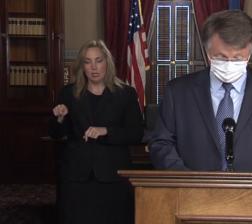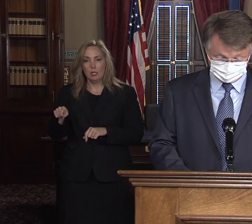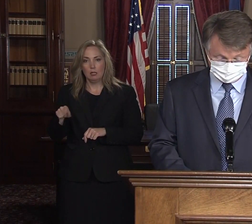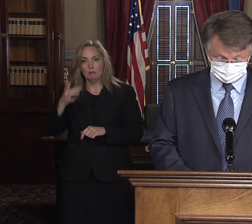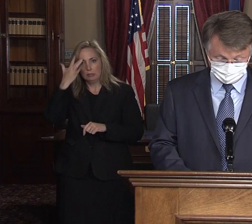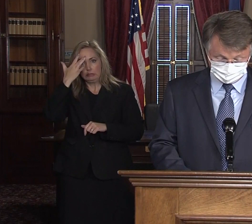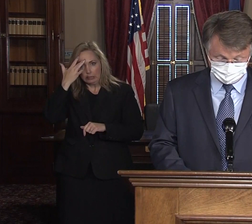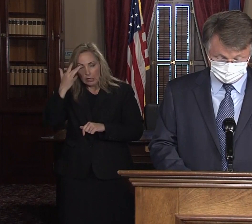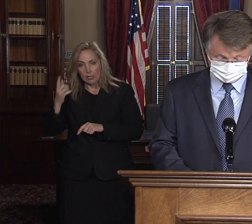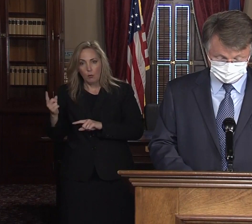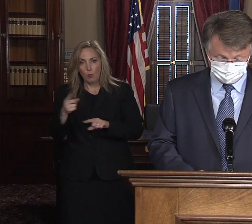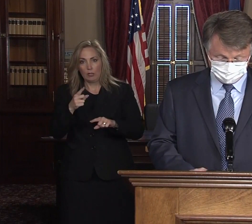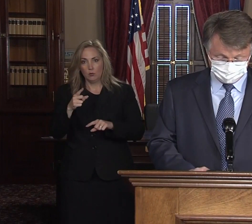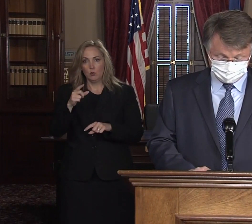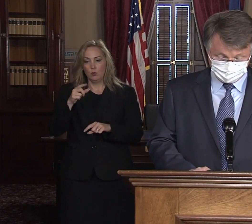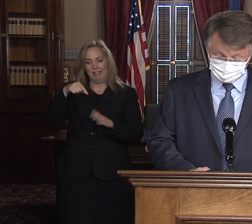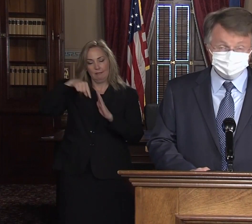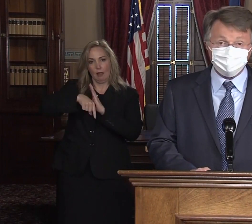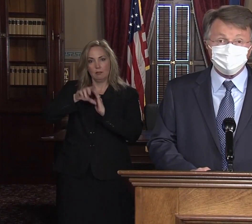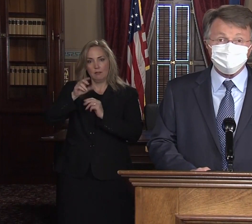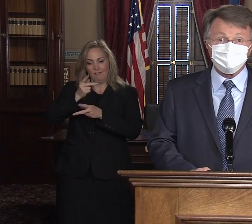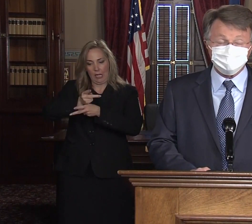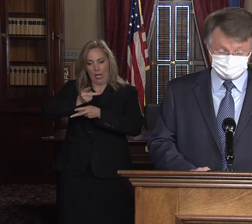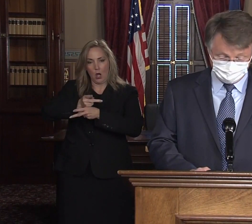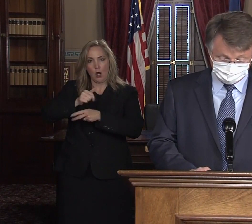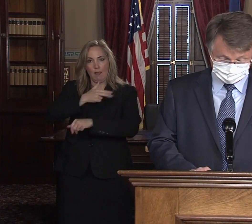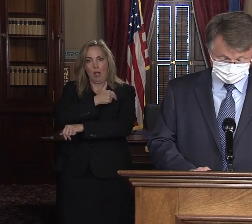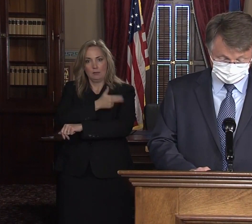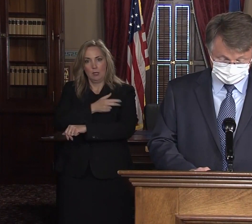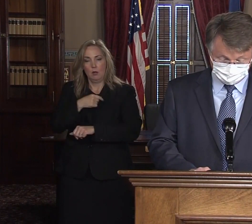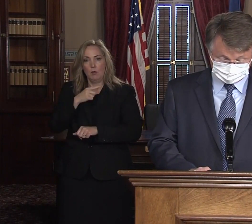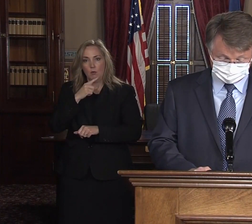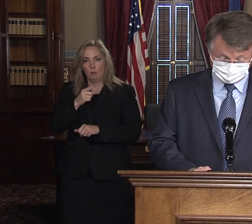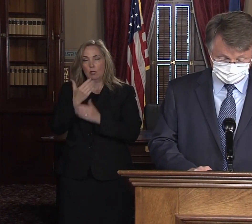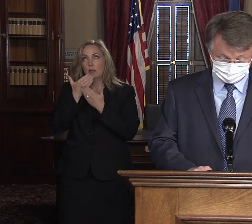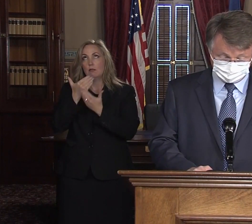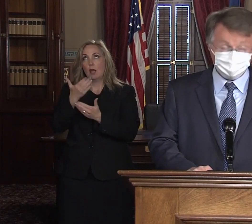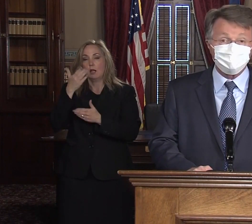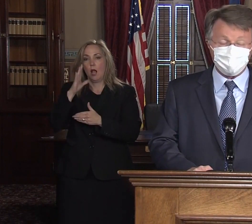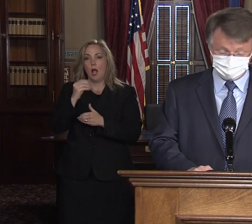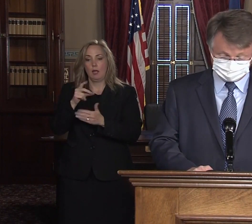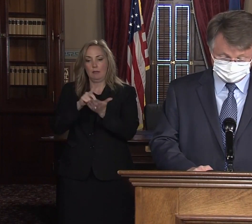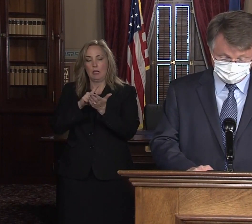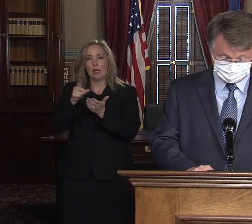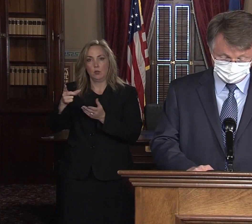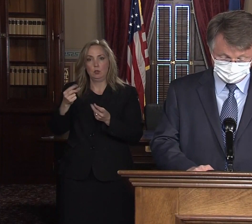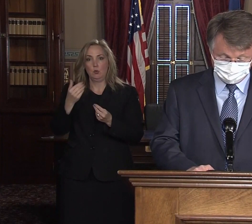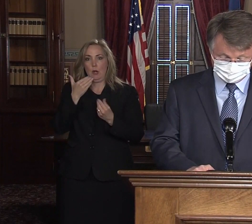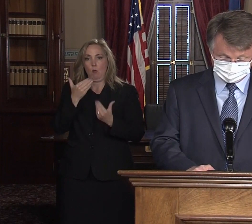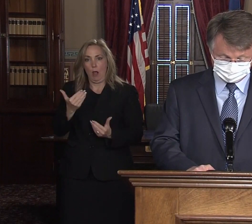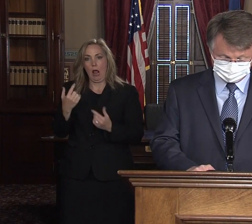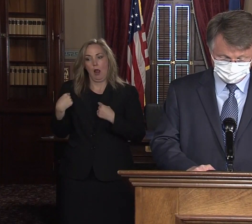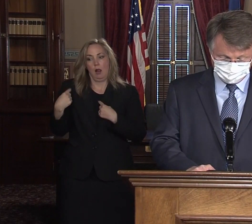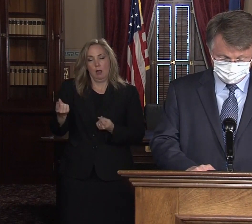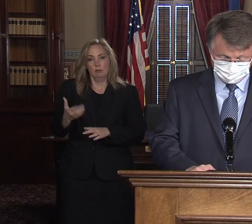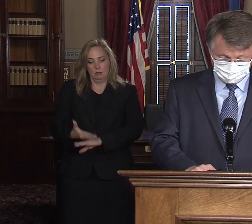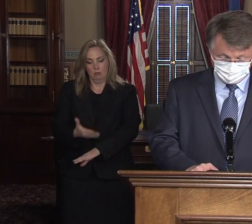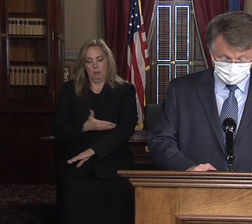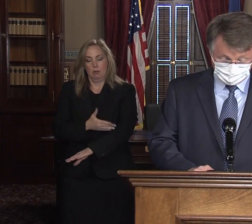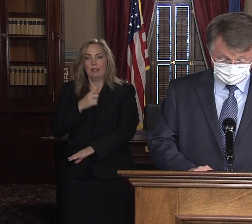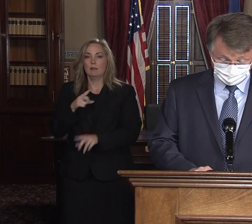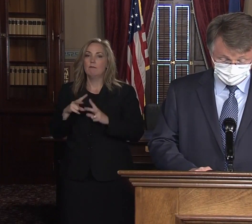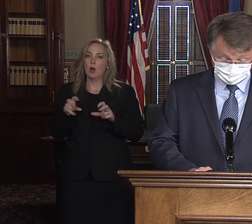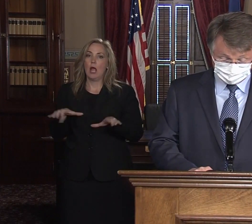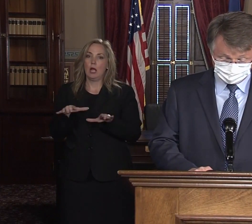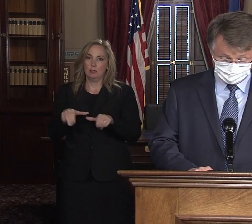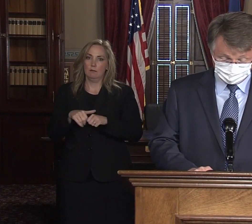care with the coronavirus. We're so grateful to God and to the doctors that he is doing well today and very active. What